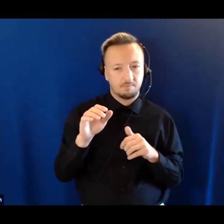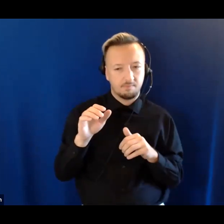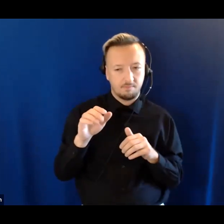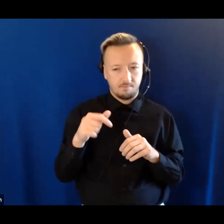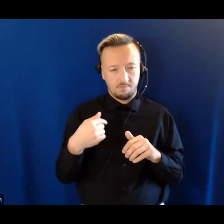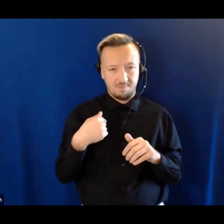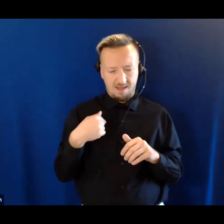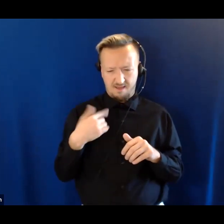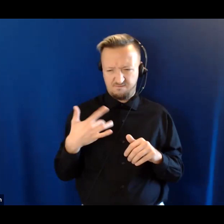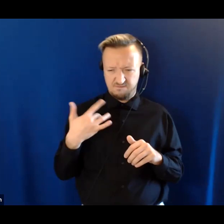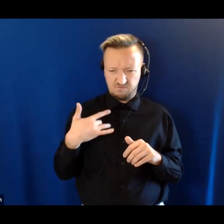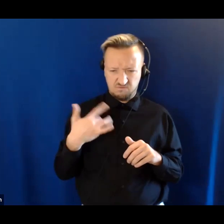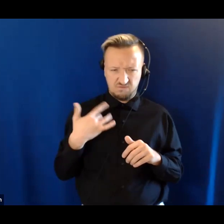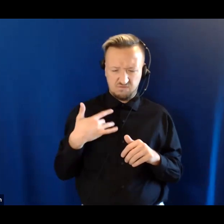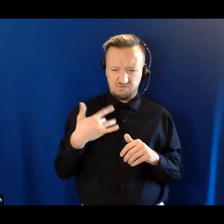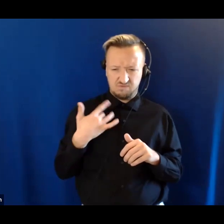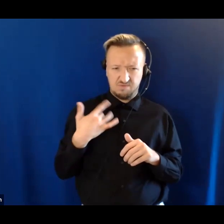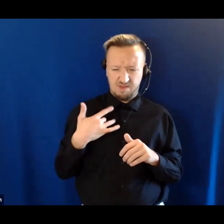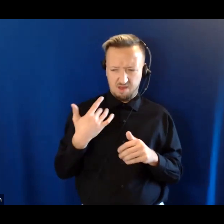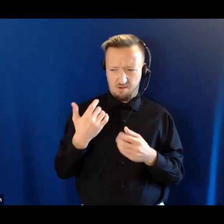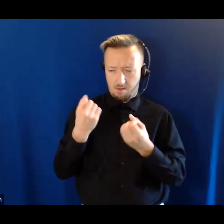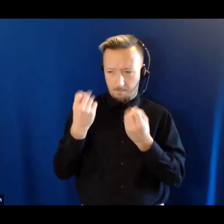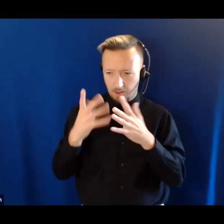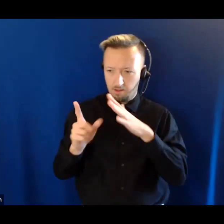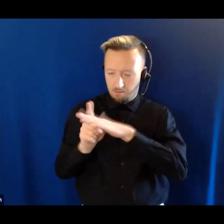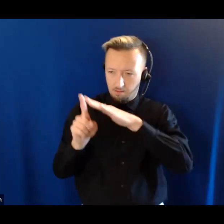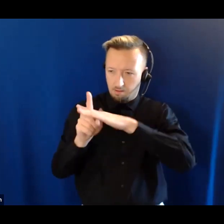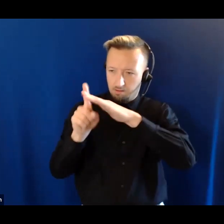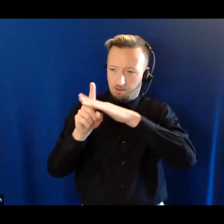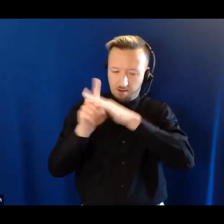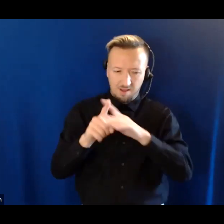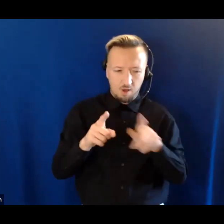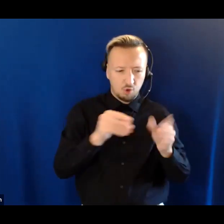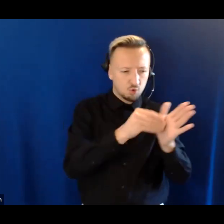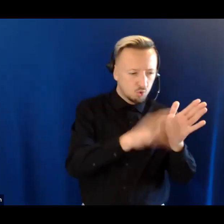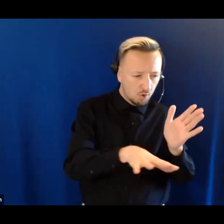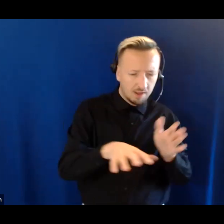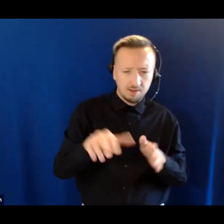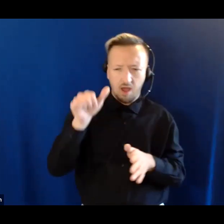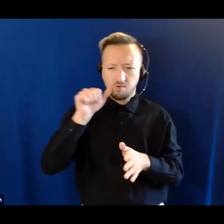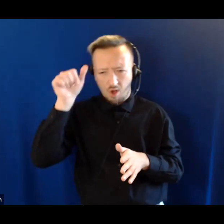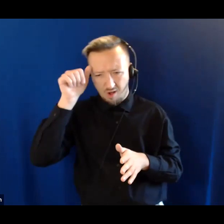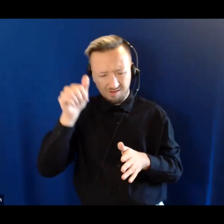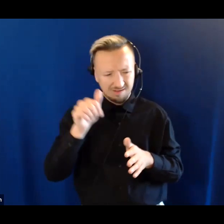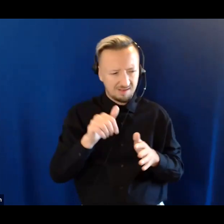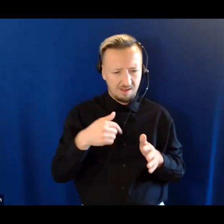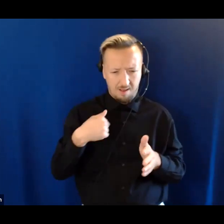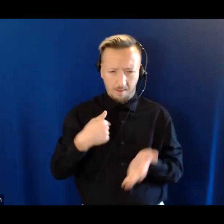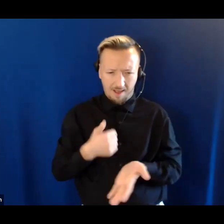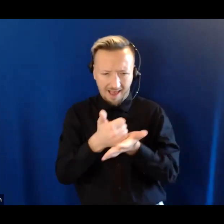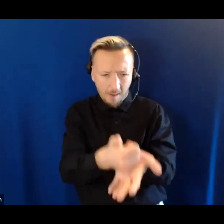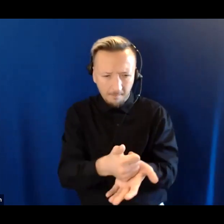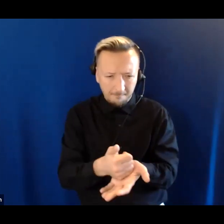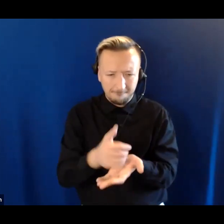these issues stacked up against helping students and helping adults find employment. You know, in our rural areas, we